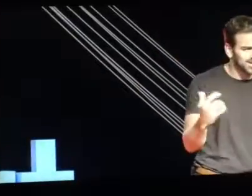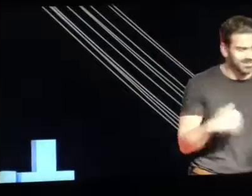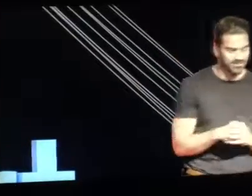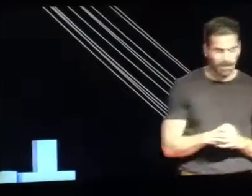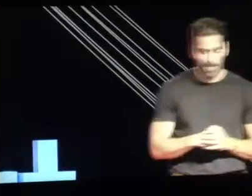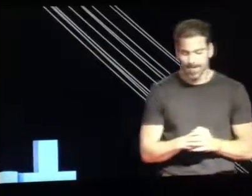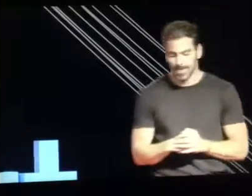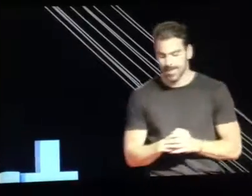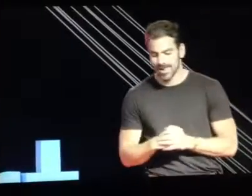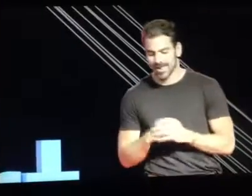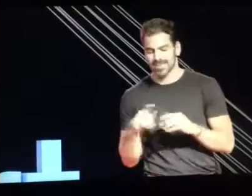that?